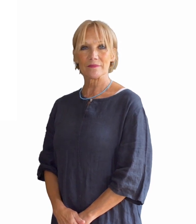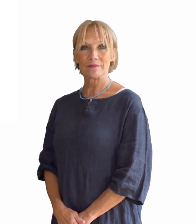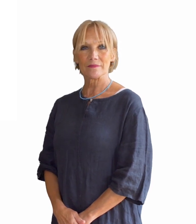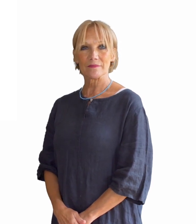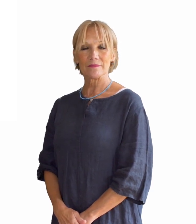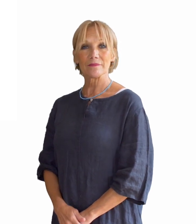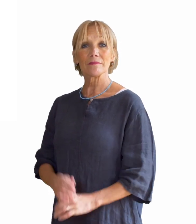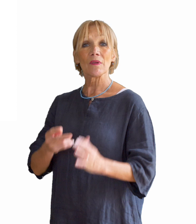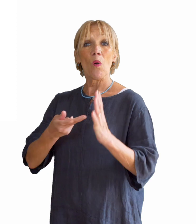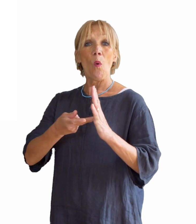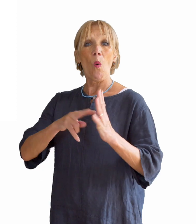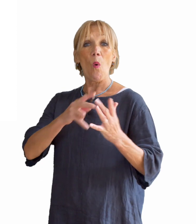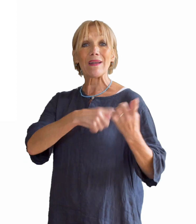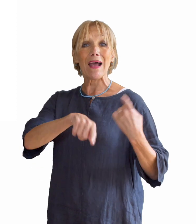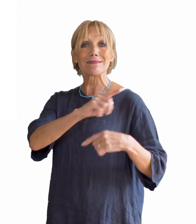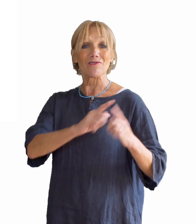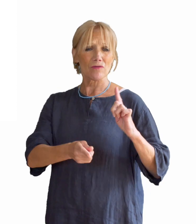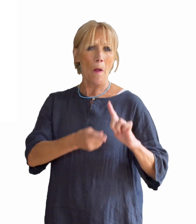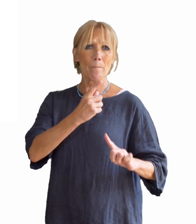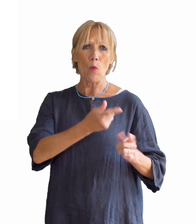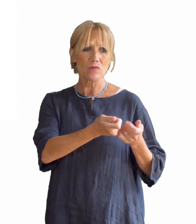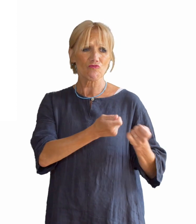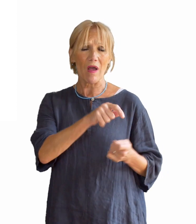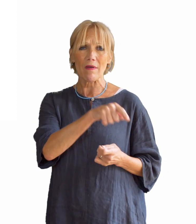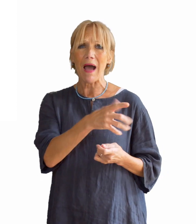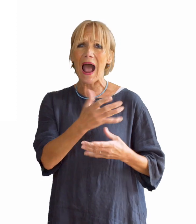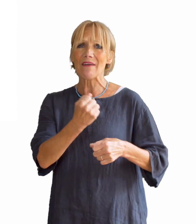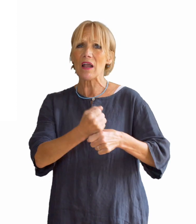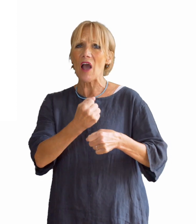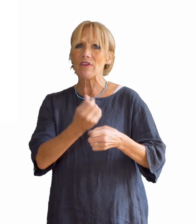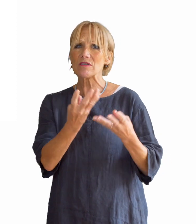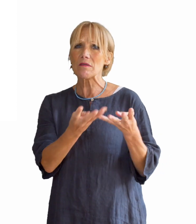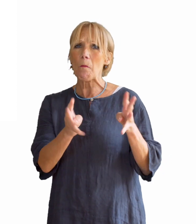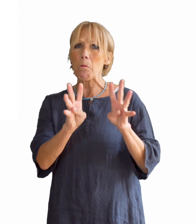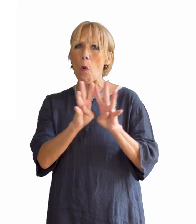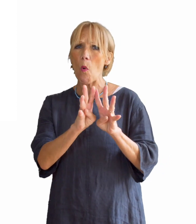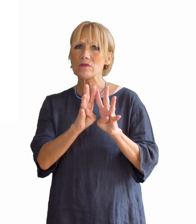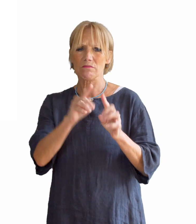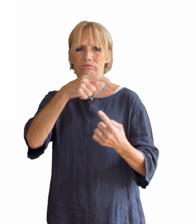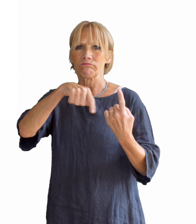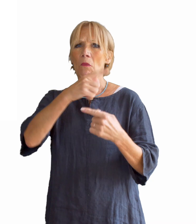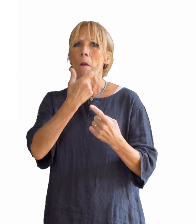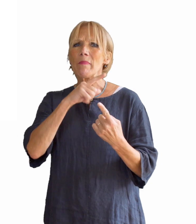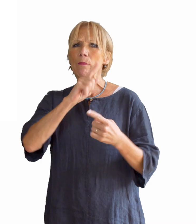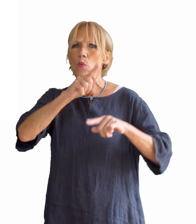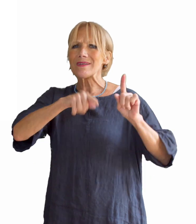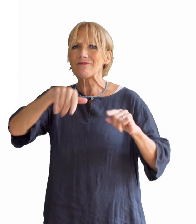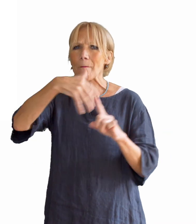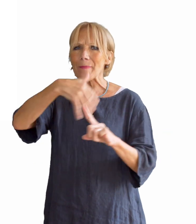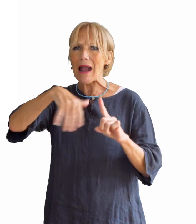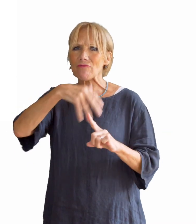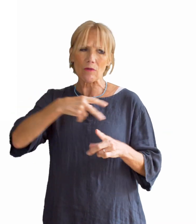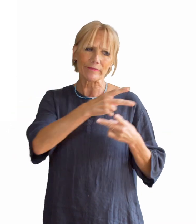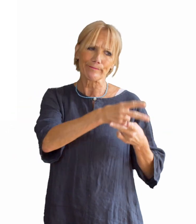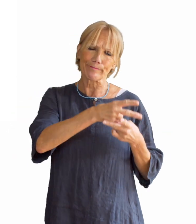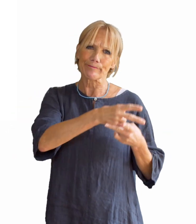Most organisations that run meeting centres have governance boards made up of individuals from diverse backgrounds who oversee things.